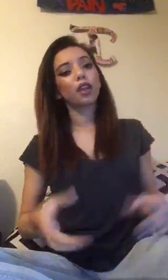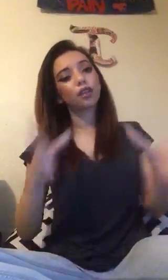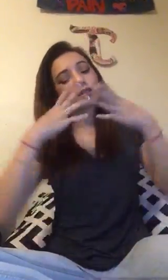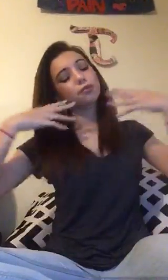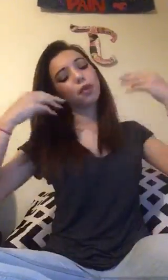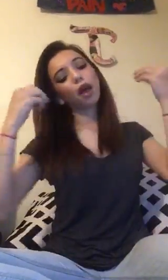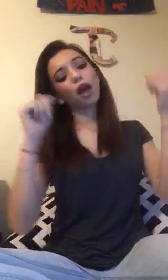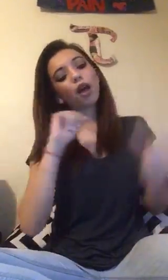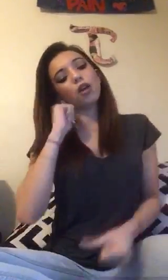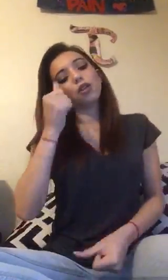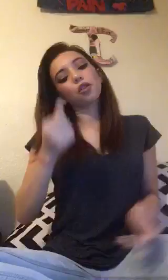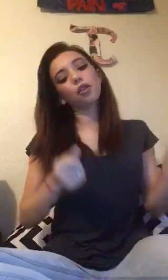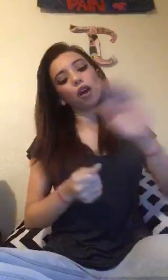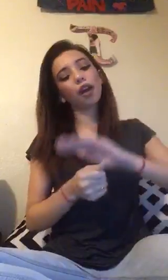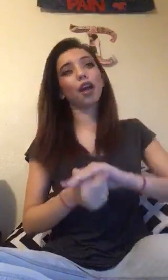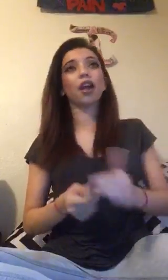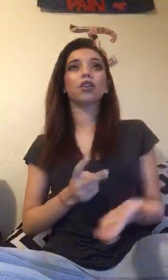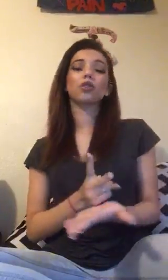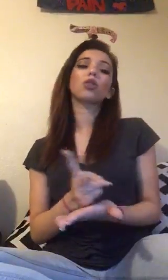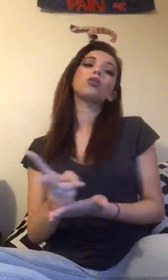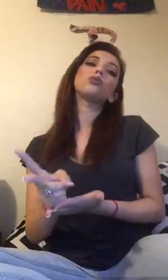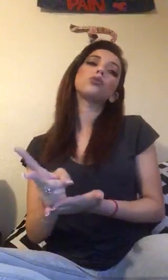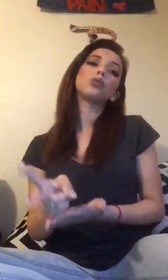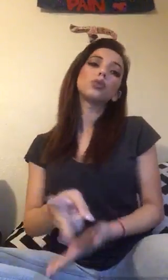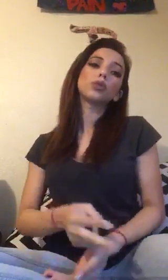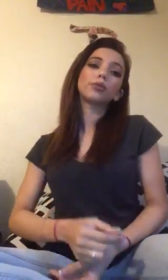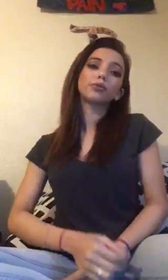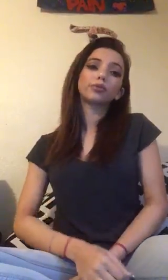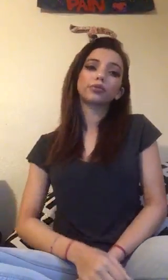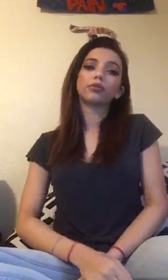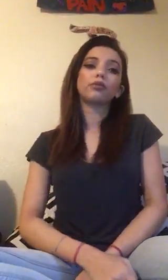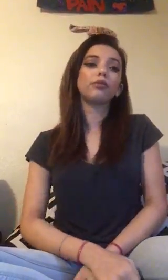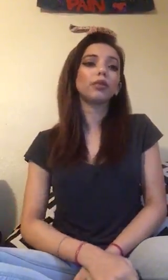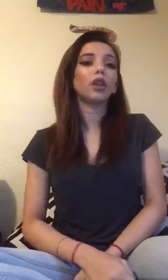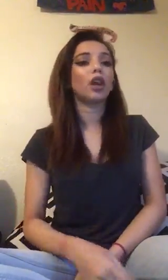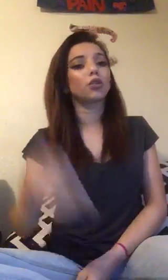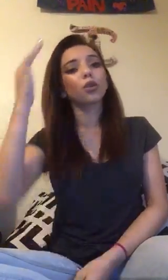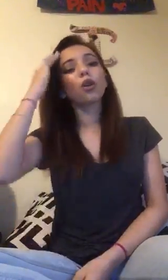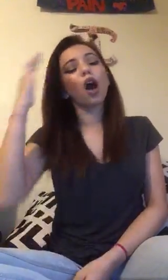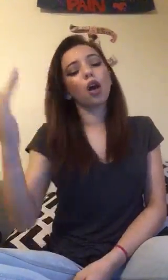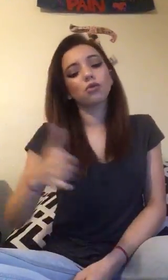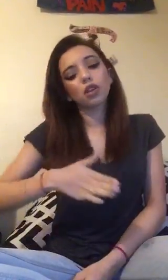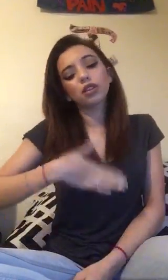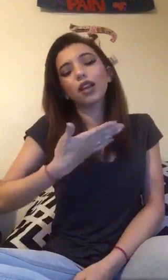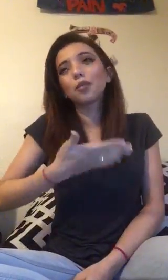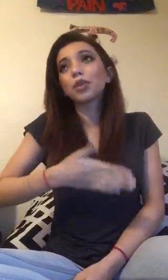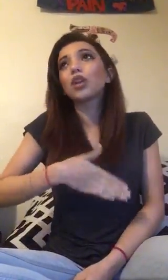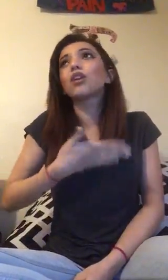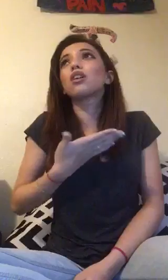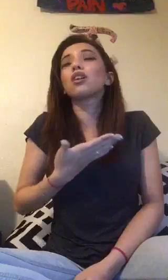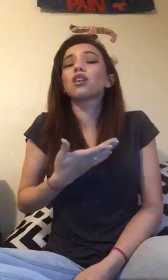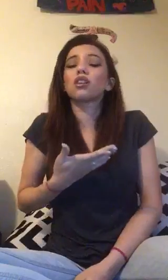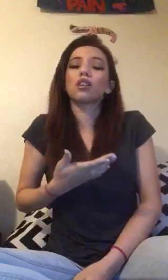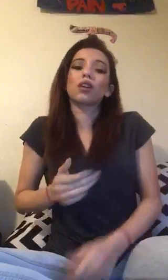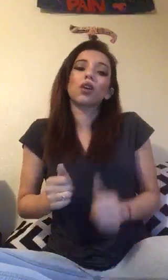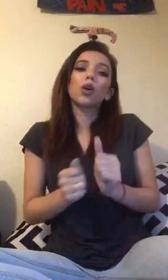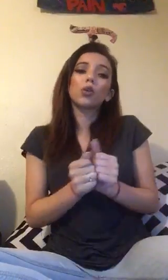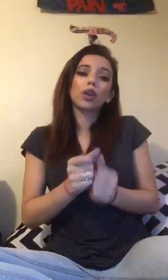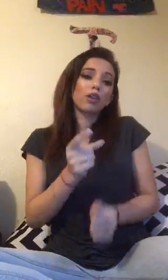I'll smile at you, true. Though I know I was happier